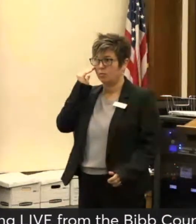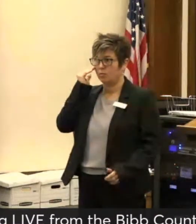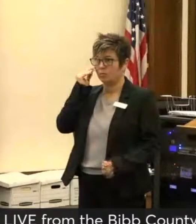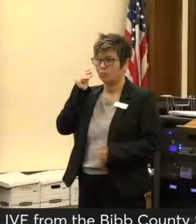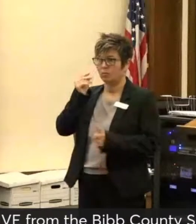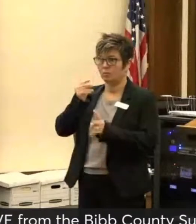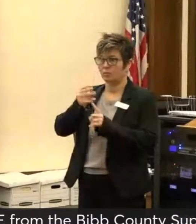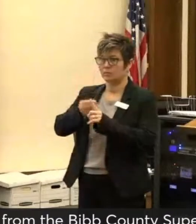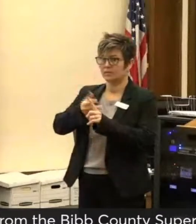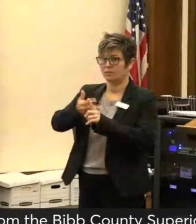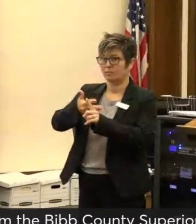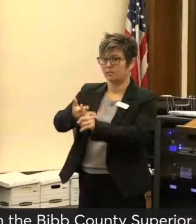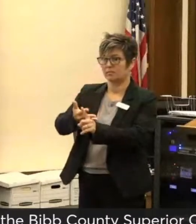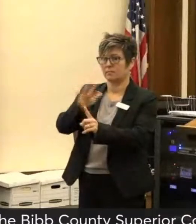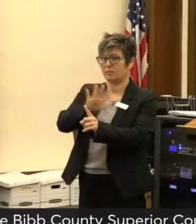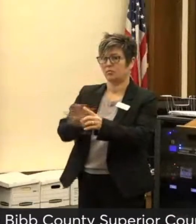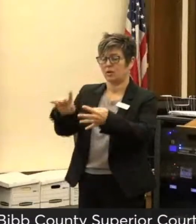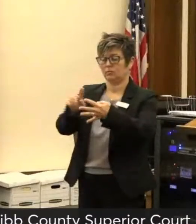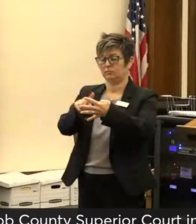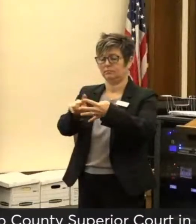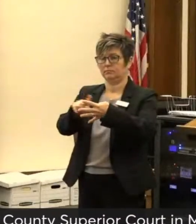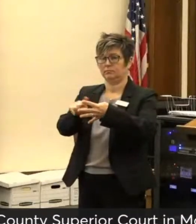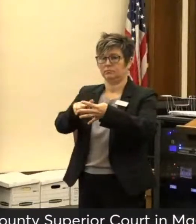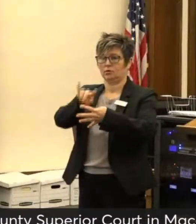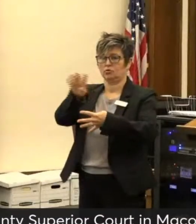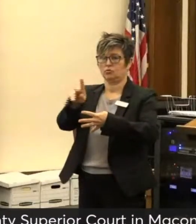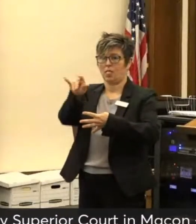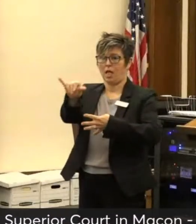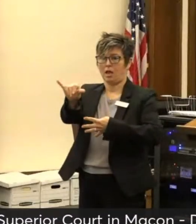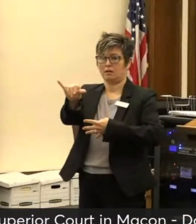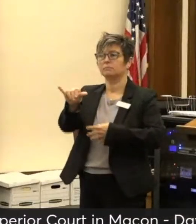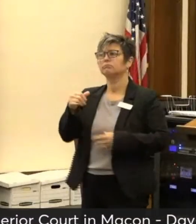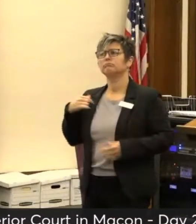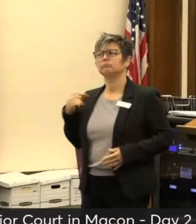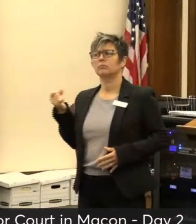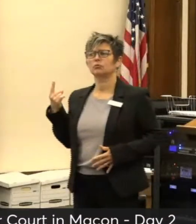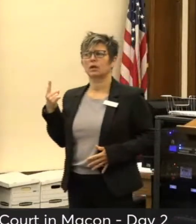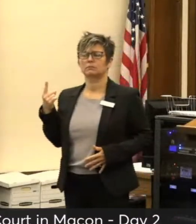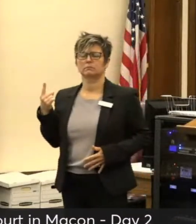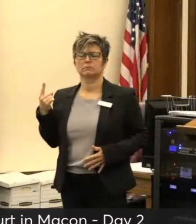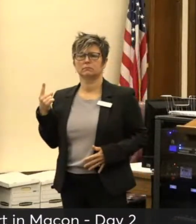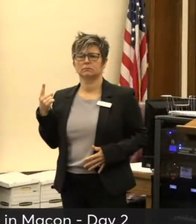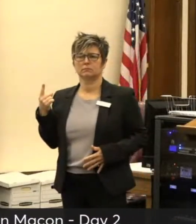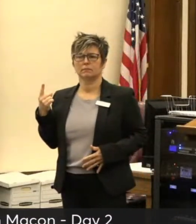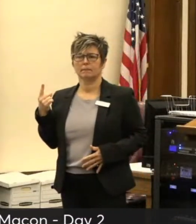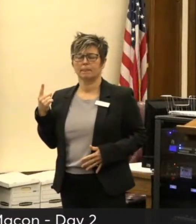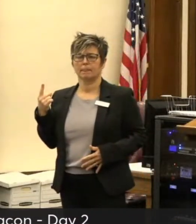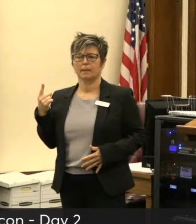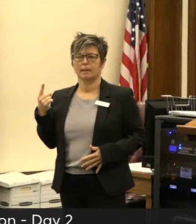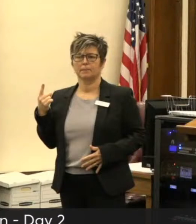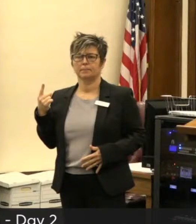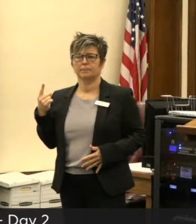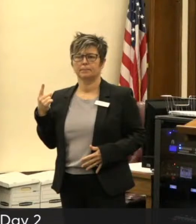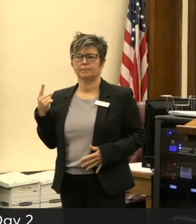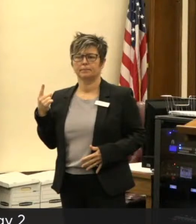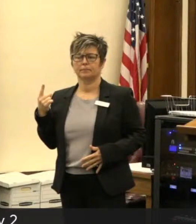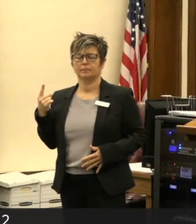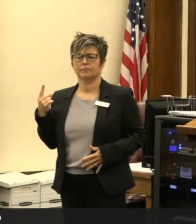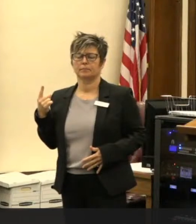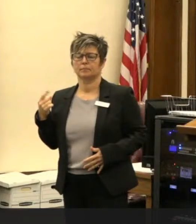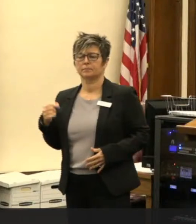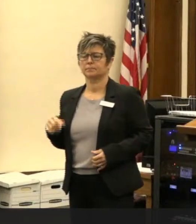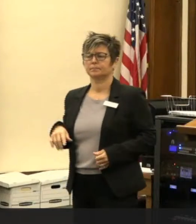the 1st of July sometime, I suppose. Understand, Your Honor. Usually we ask for, in cases like